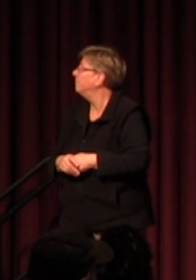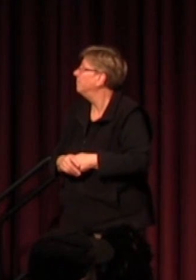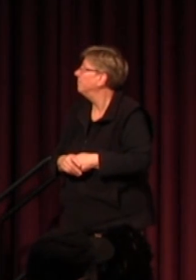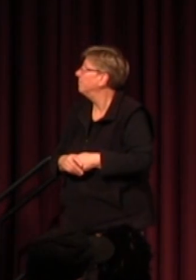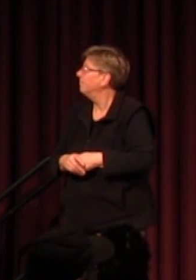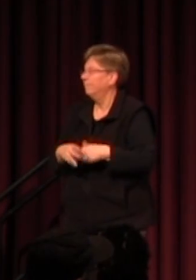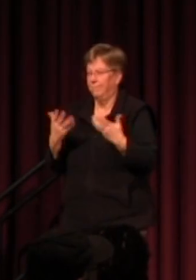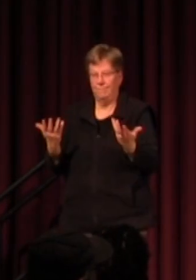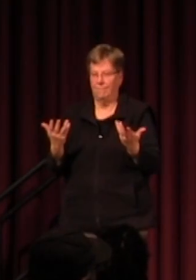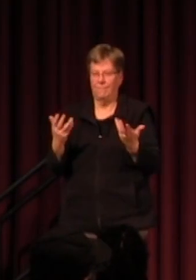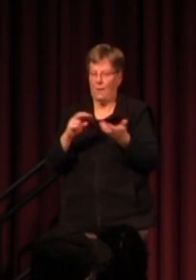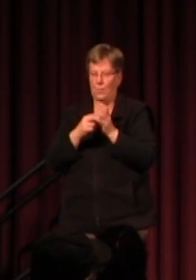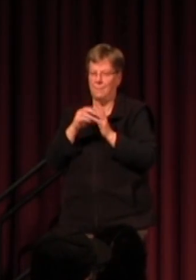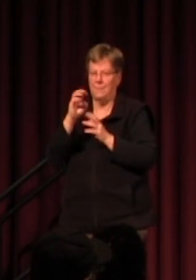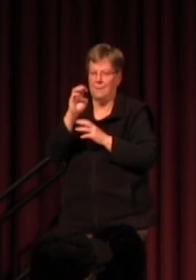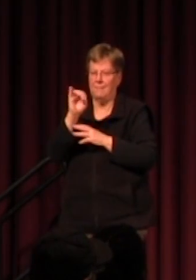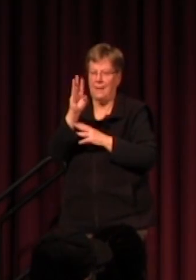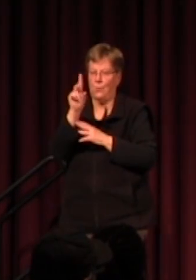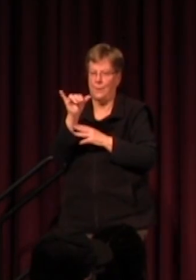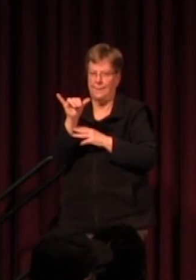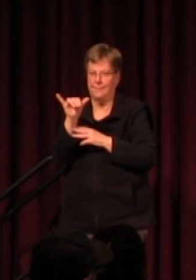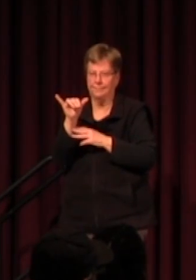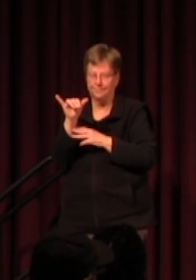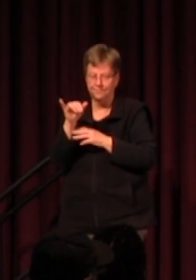So what do we mean by equity?